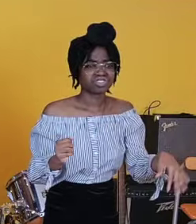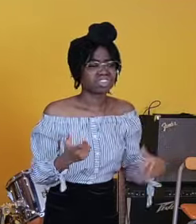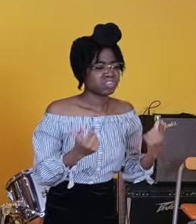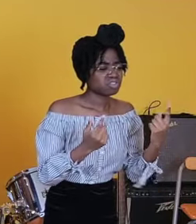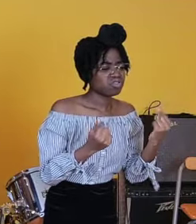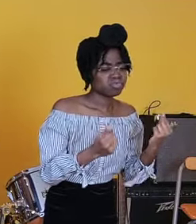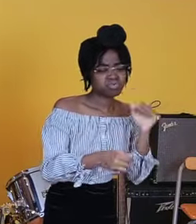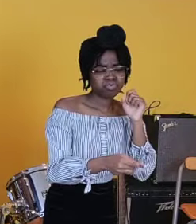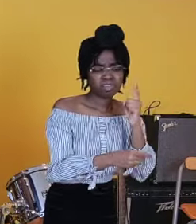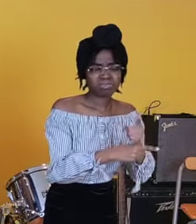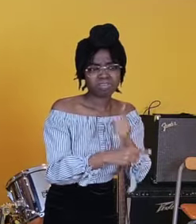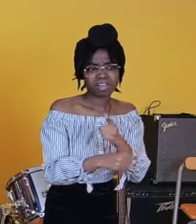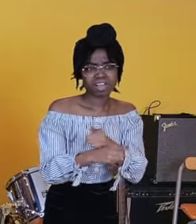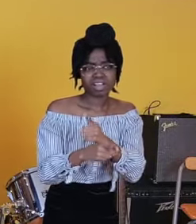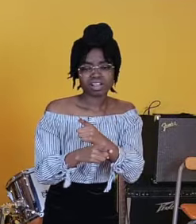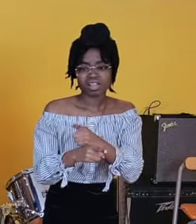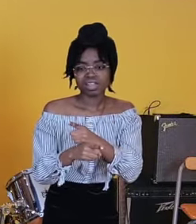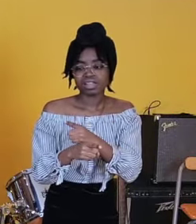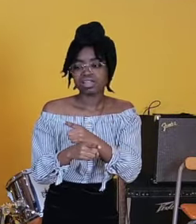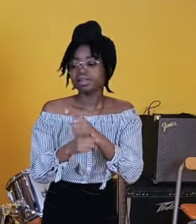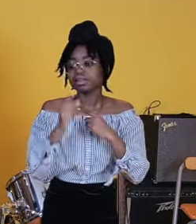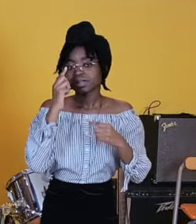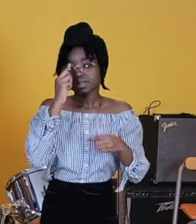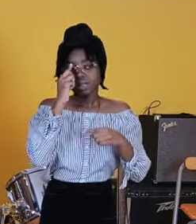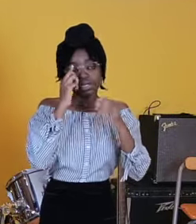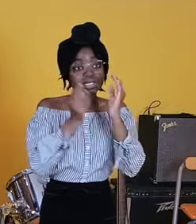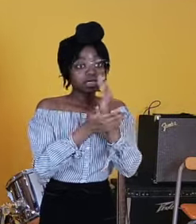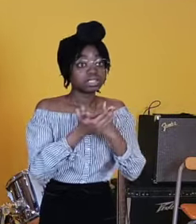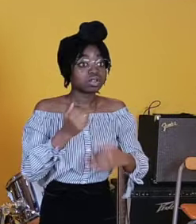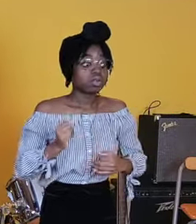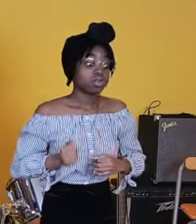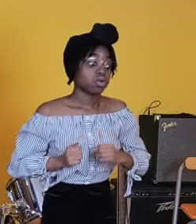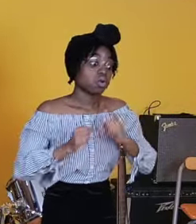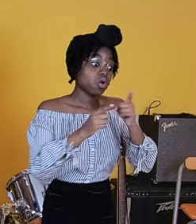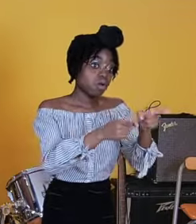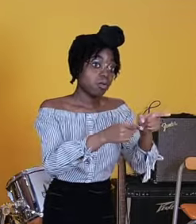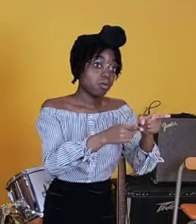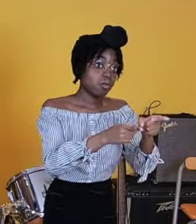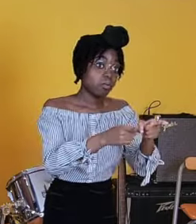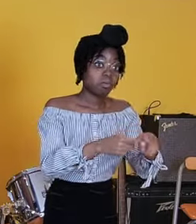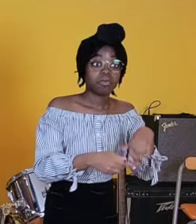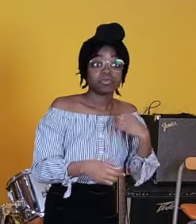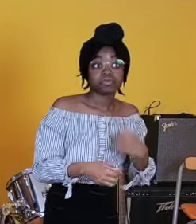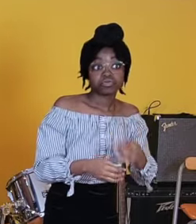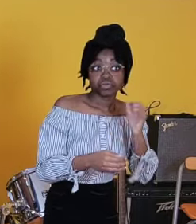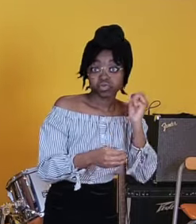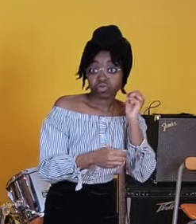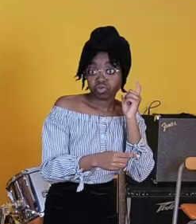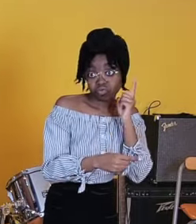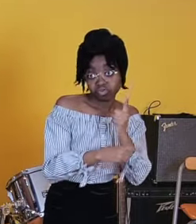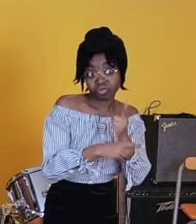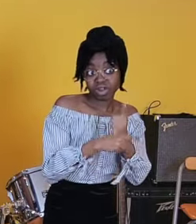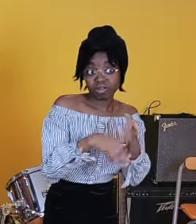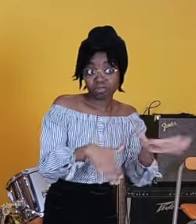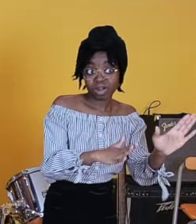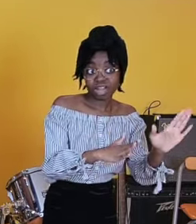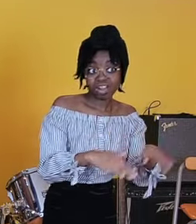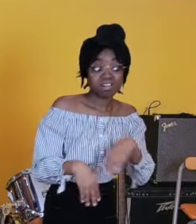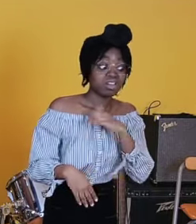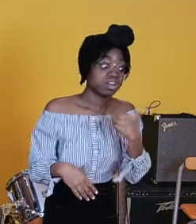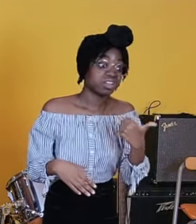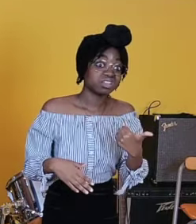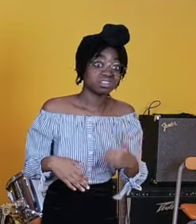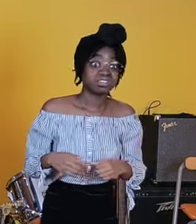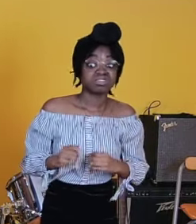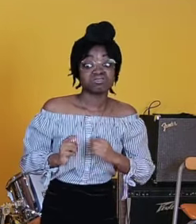to go. And some, like I said before, some of them will go the right direction. The other will go in the opposite